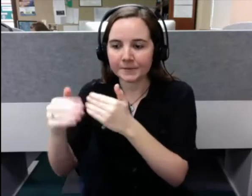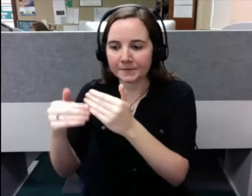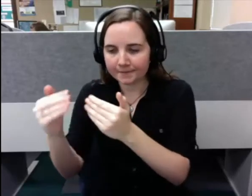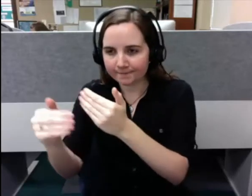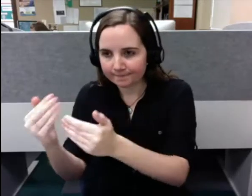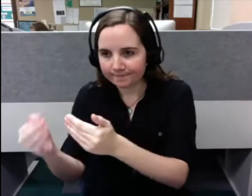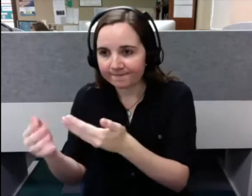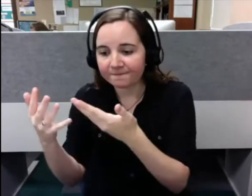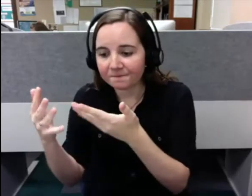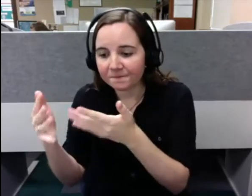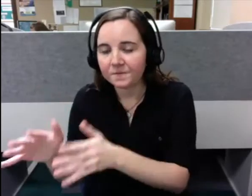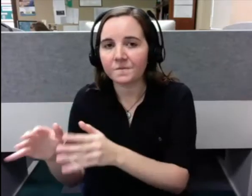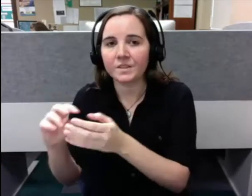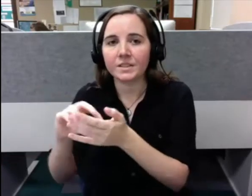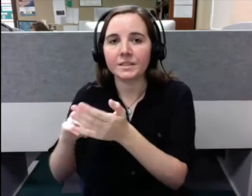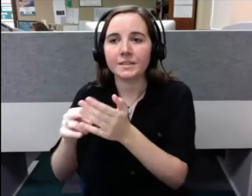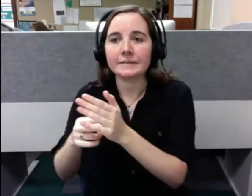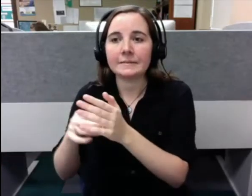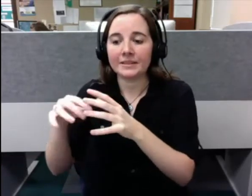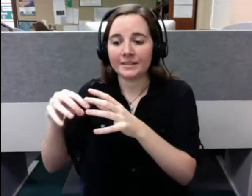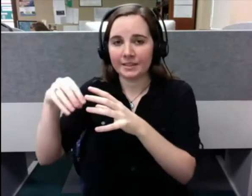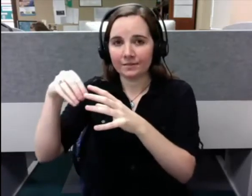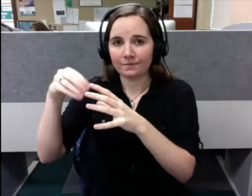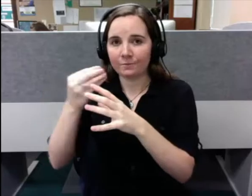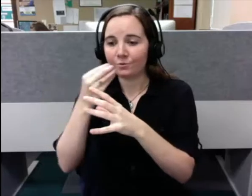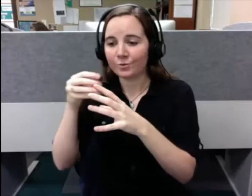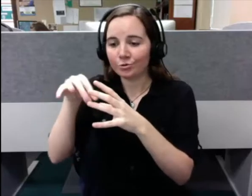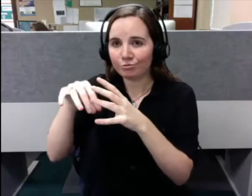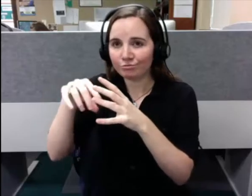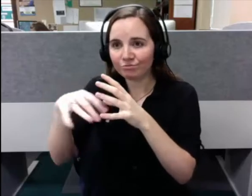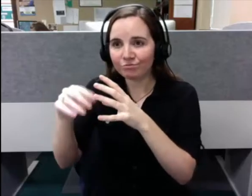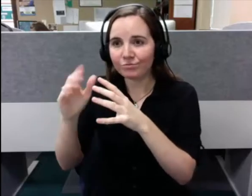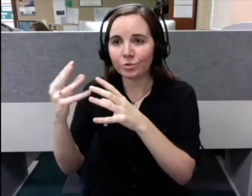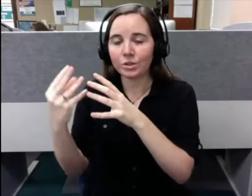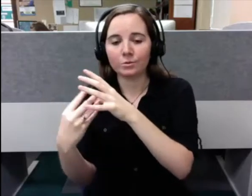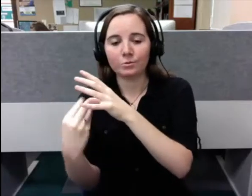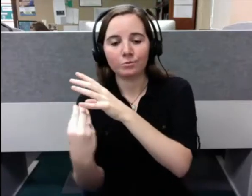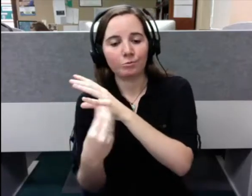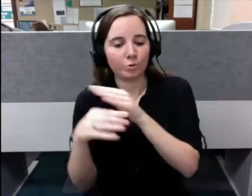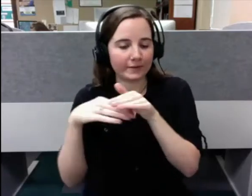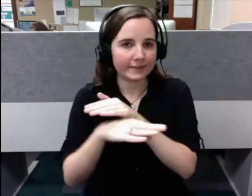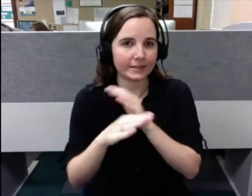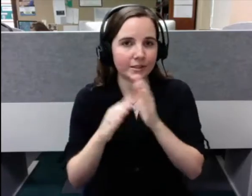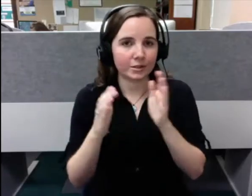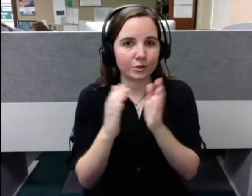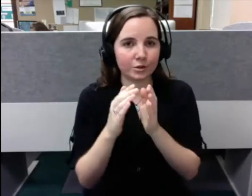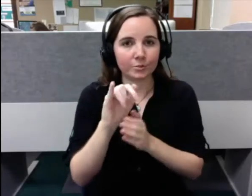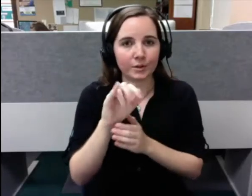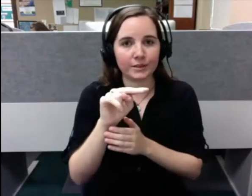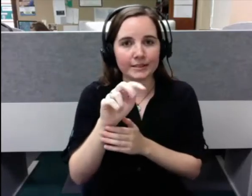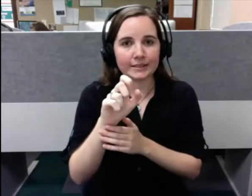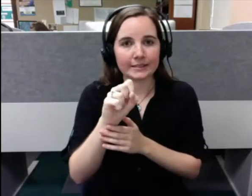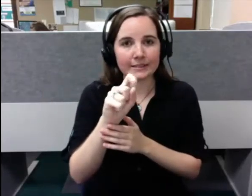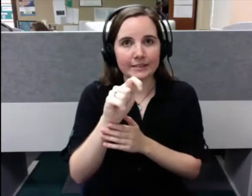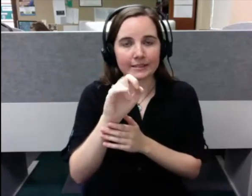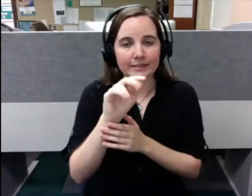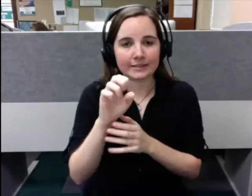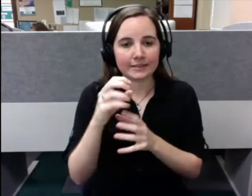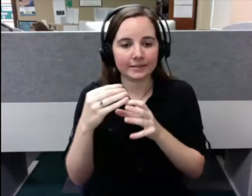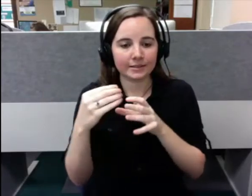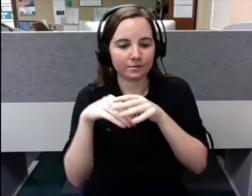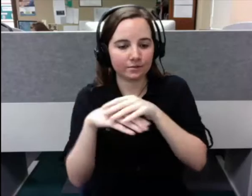has proceeded to a sufficient degree, material at this point, chyme, will enter your small intestine through a ring of smooth